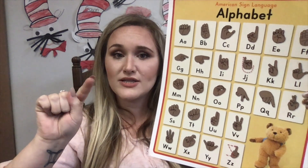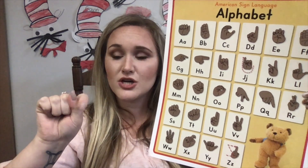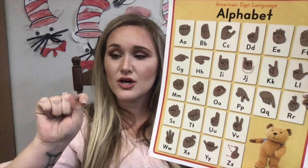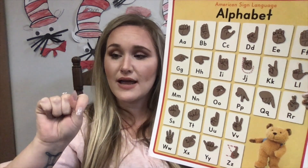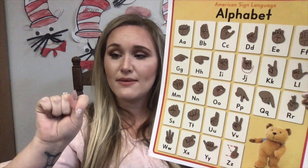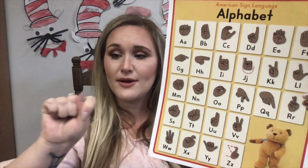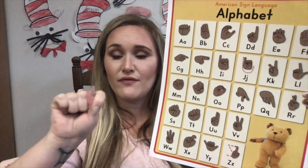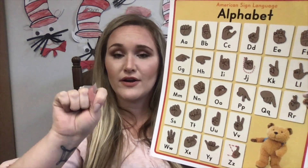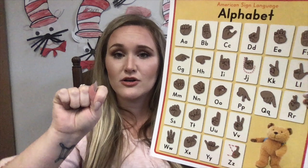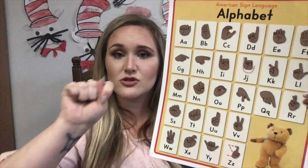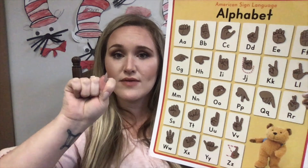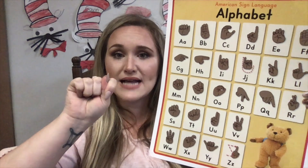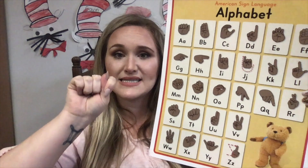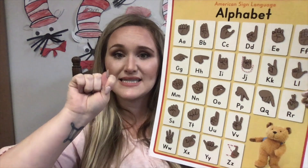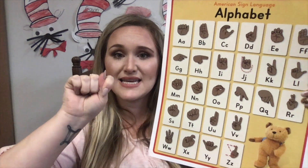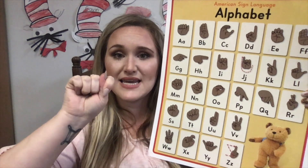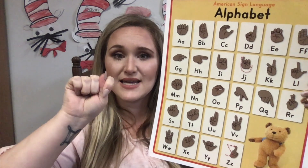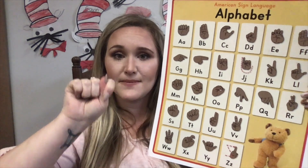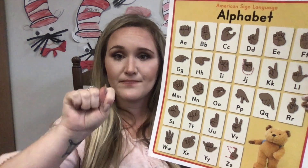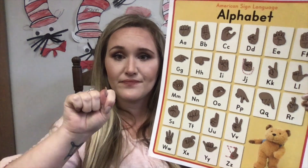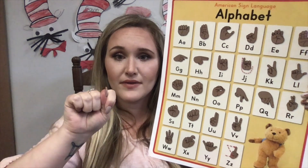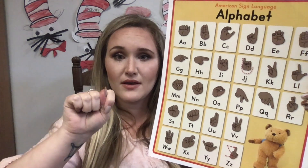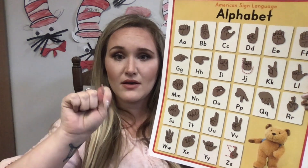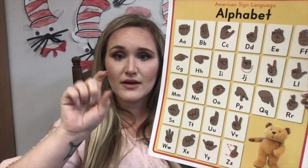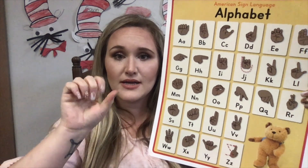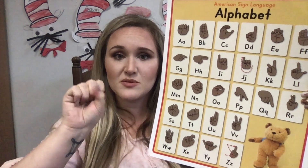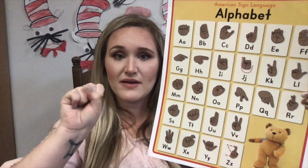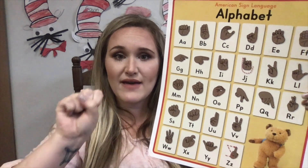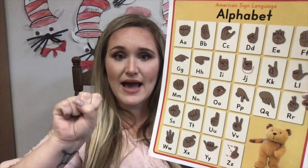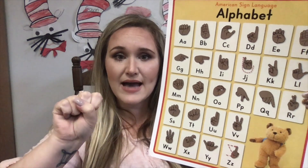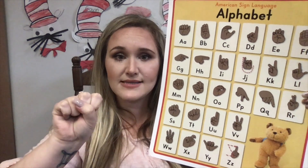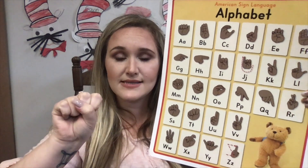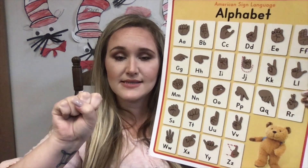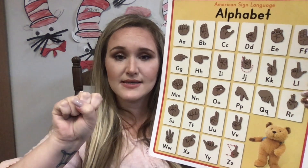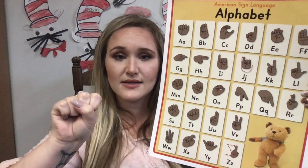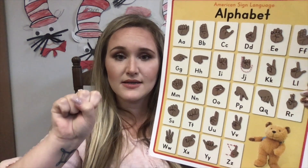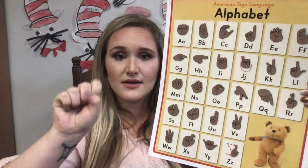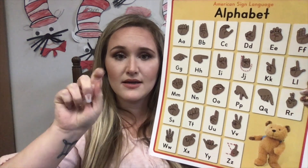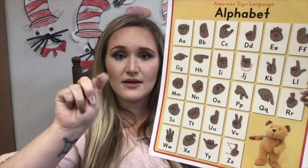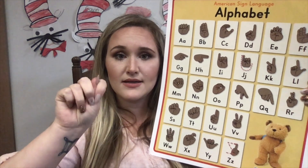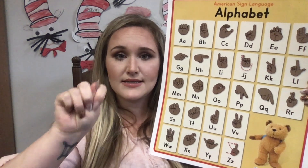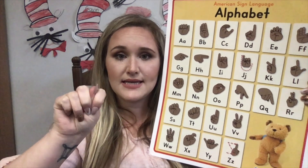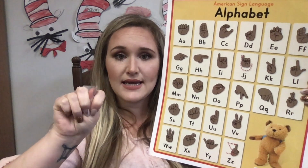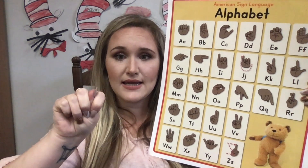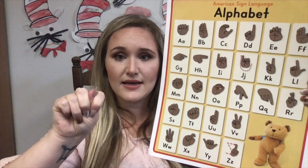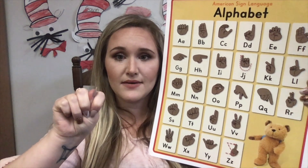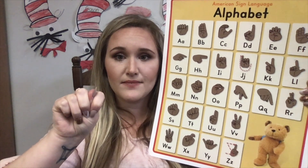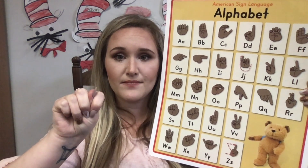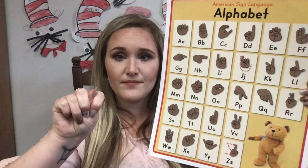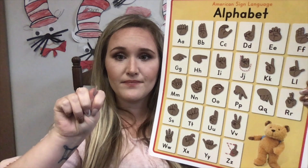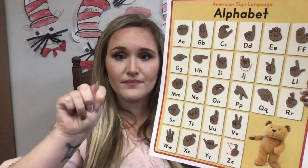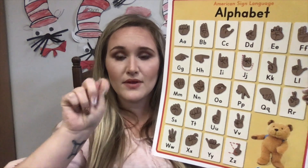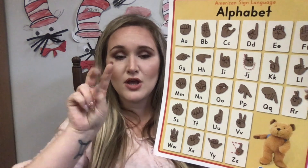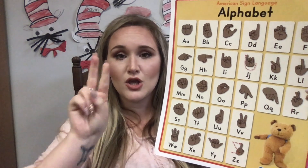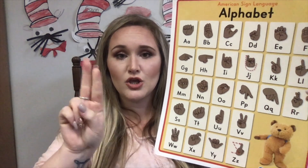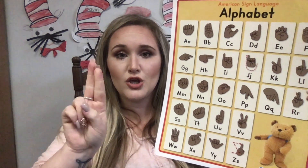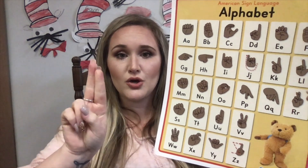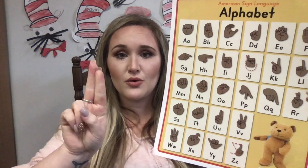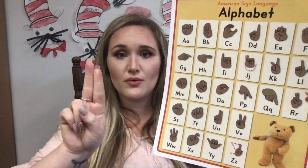pointer and the middle finger. So that's T. Okay, so we have S, T. U is